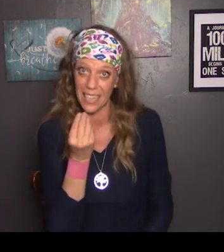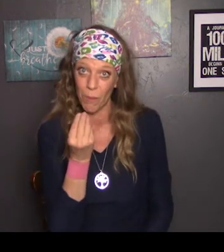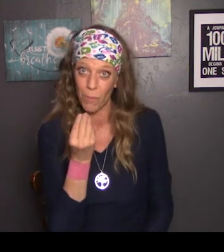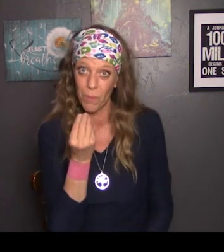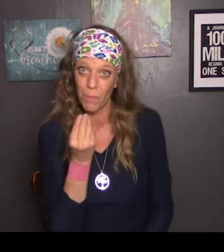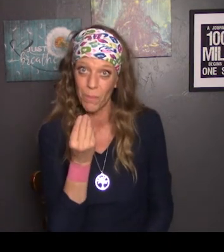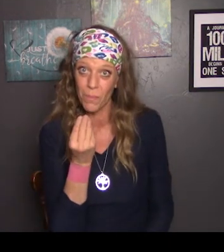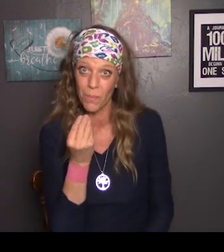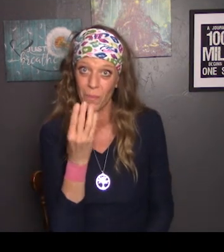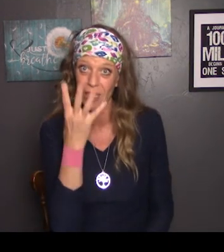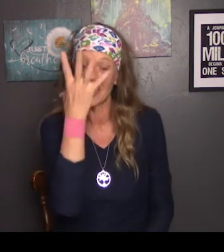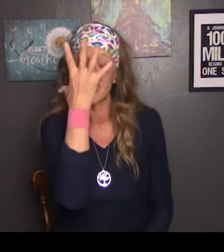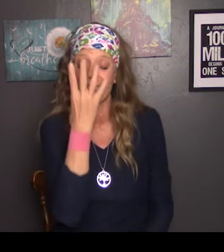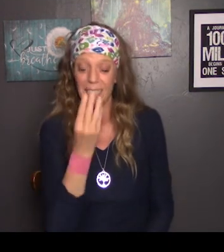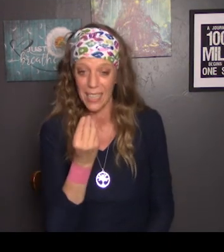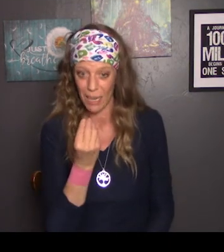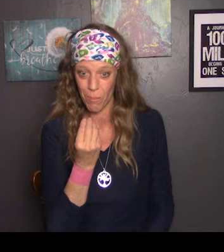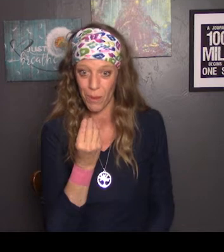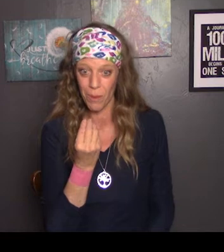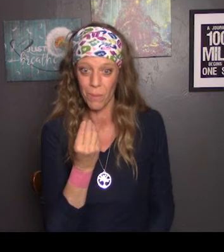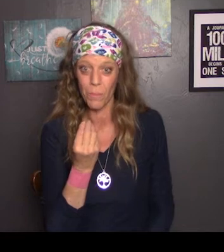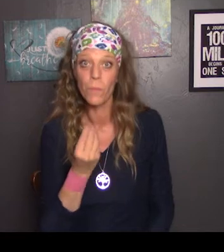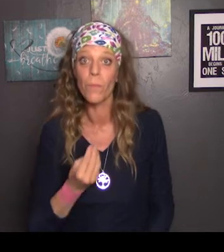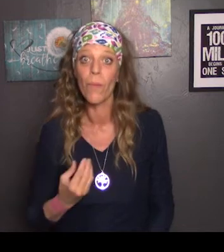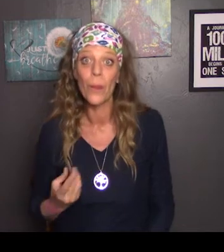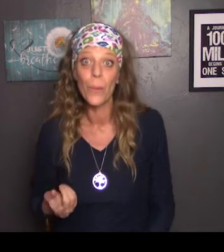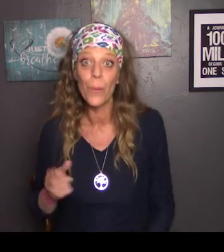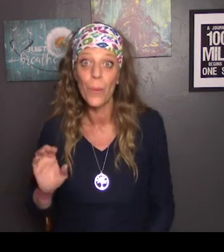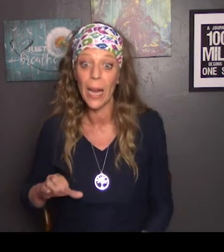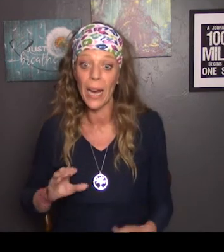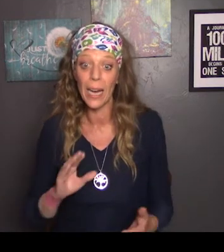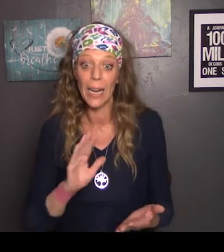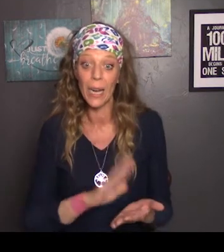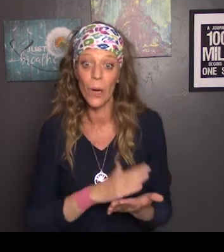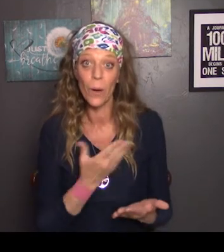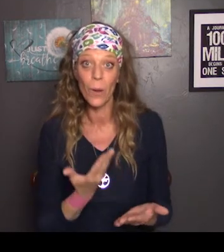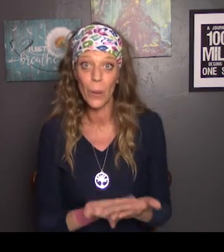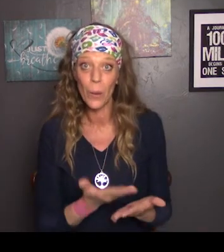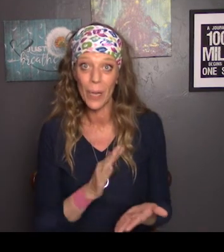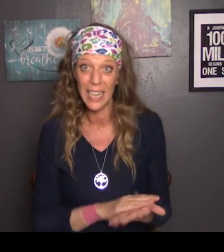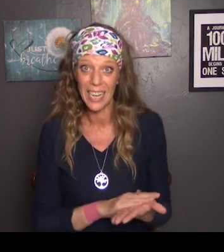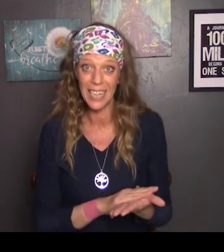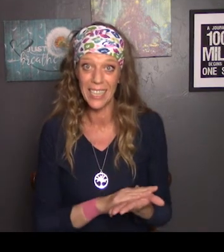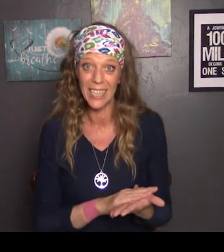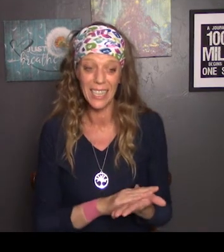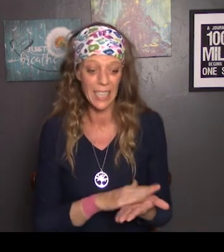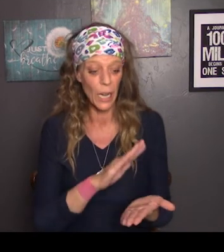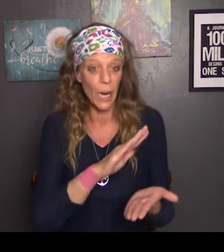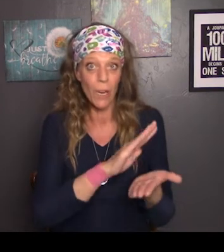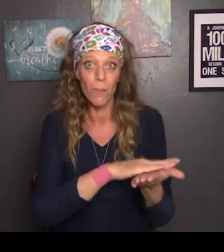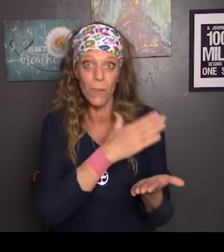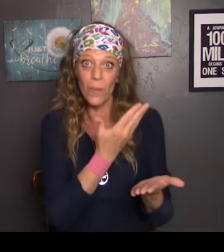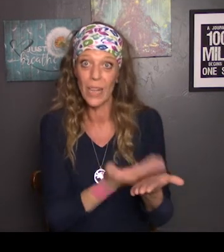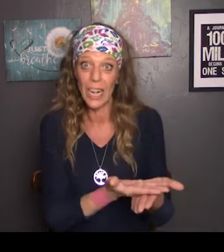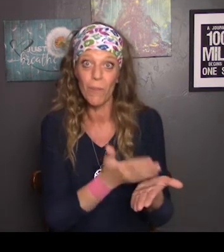sleep, sleep. You can cook, like